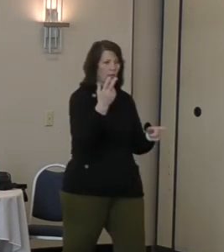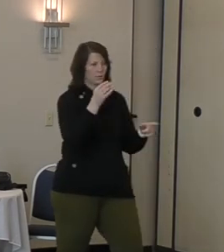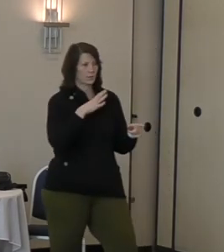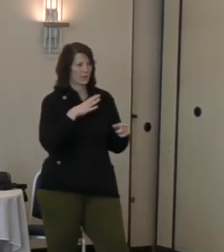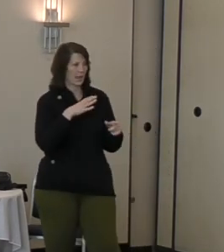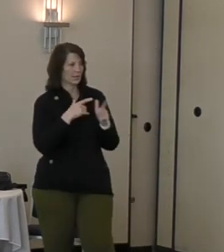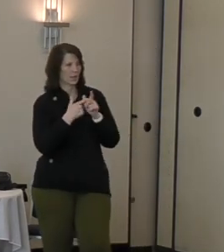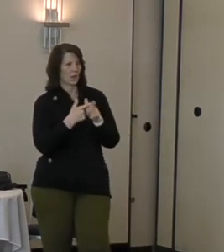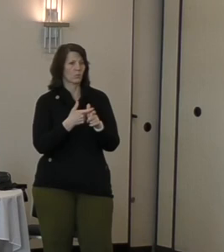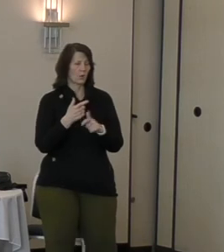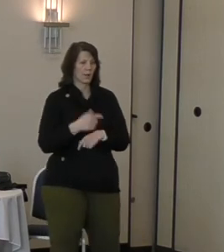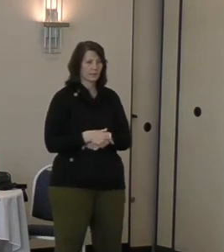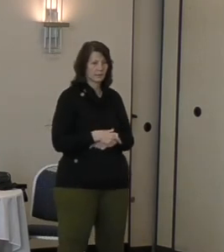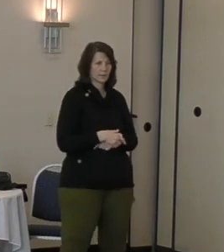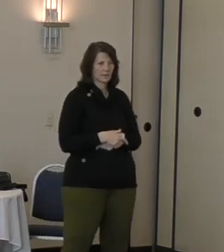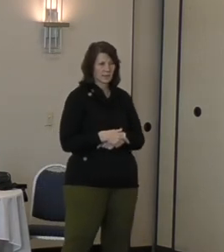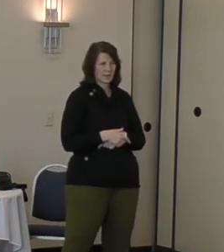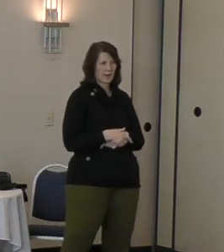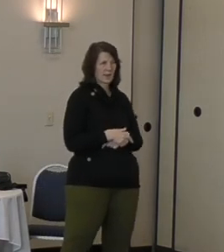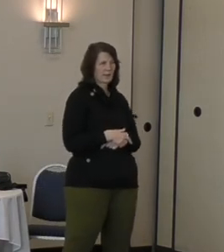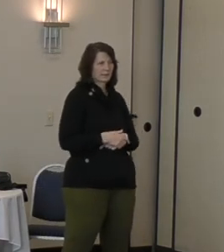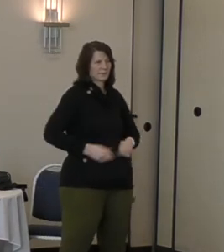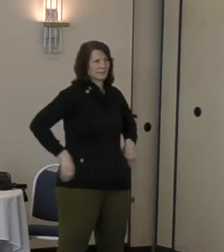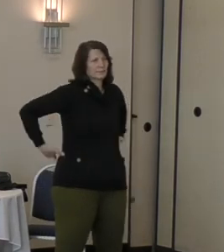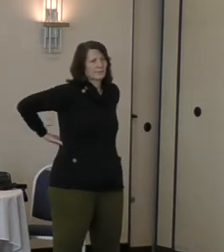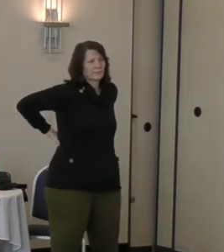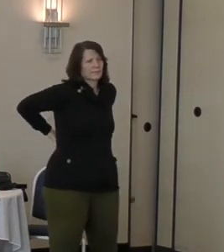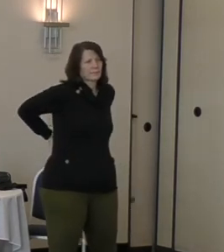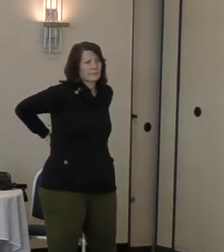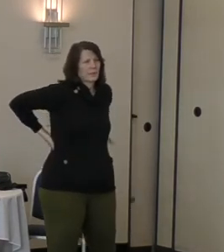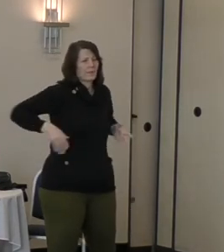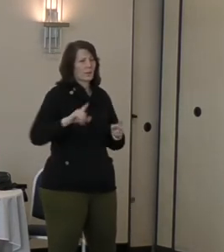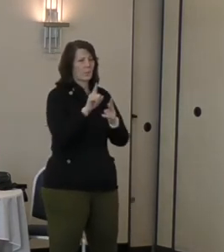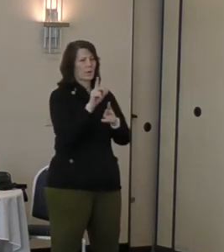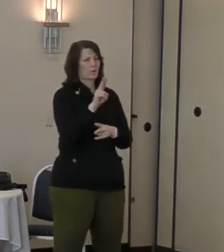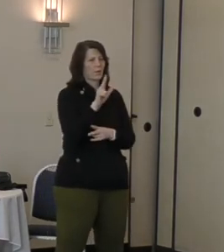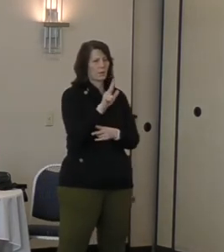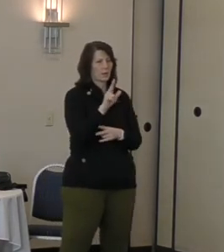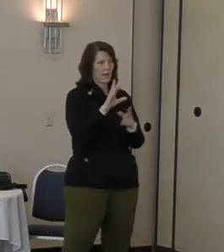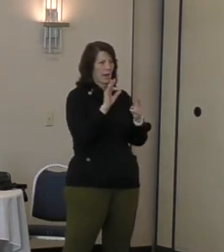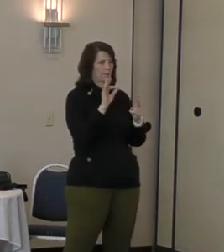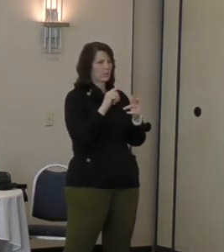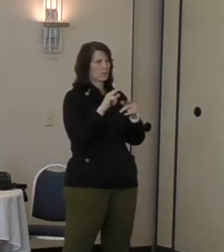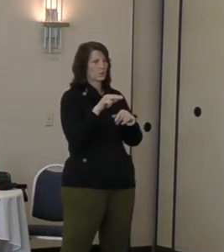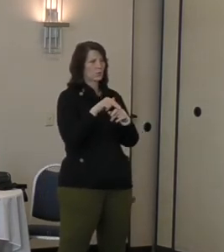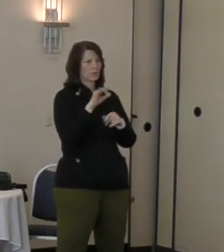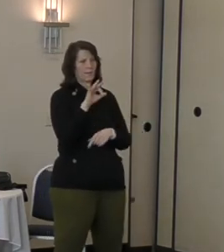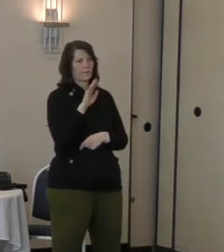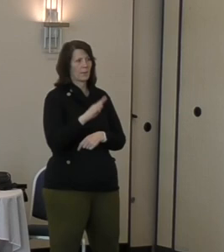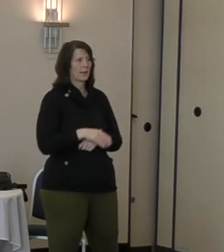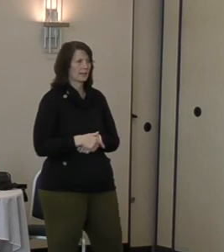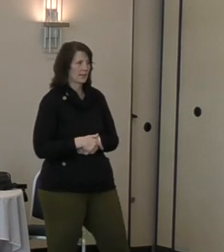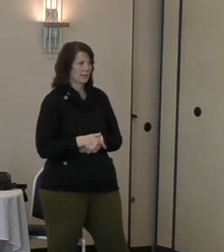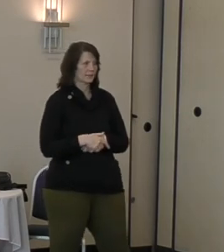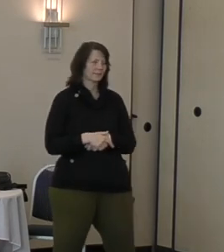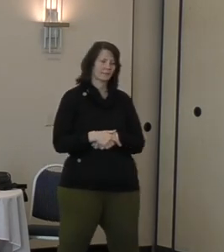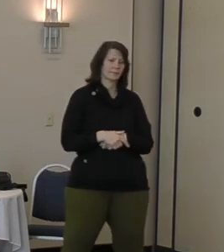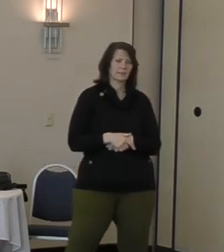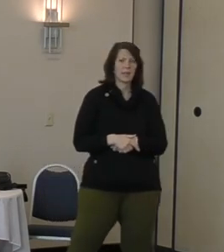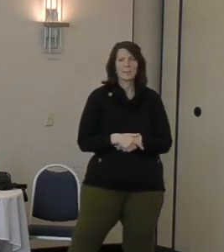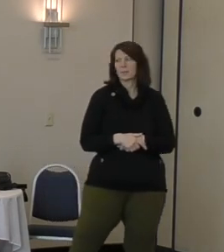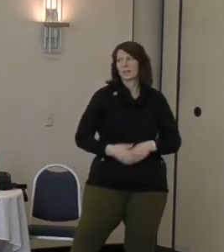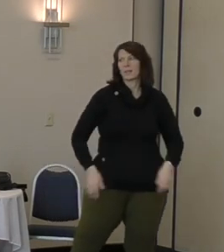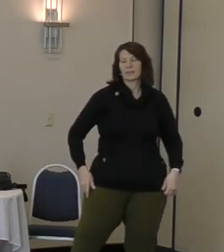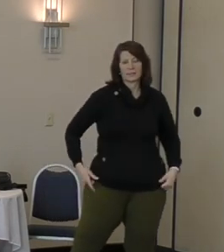run lines off the first receiver, giving him 1, 2, 3 options, and then usually a fullback coming in behind out the back, so we actually create